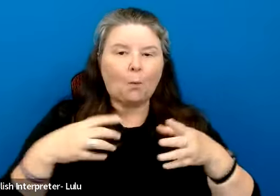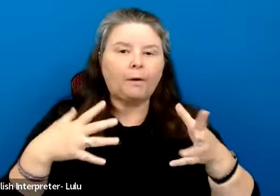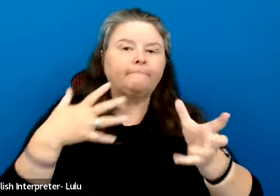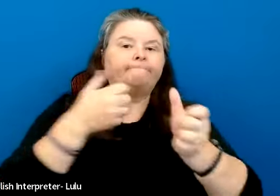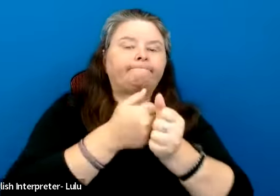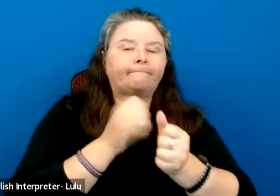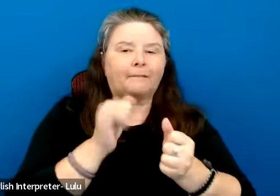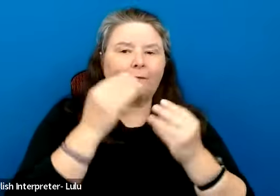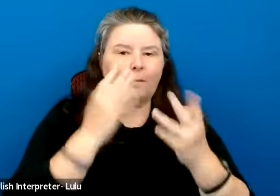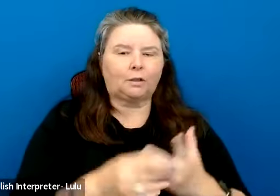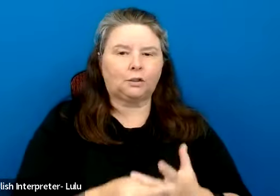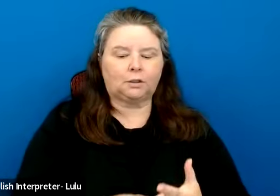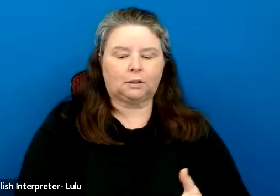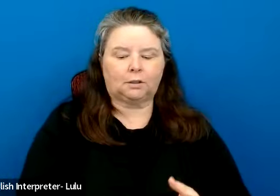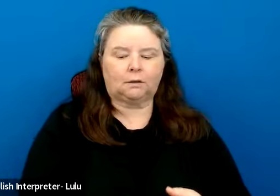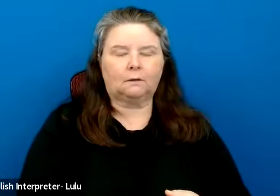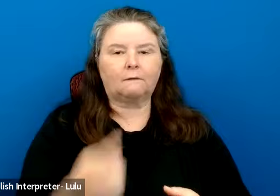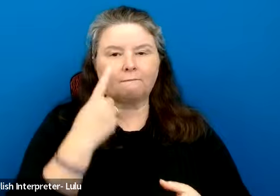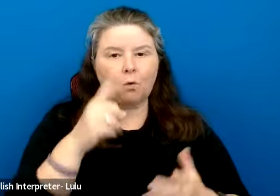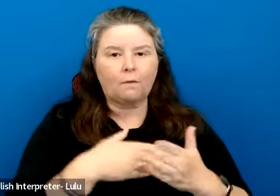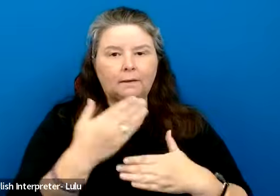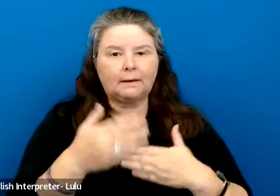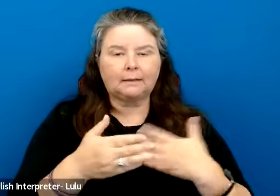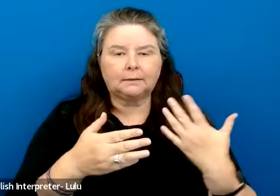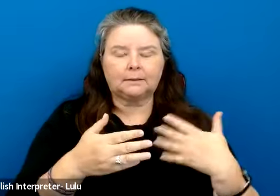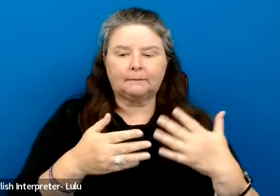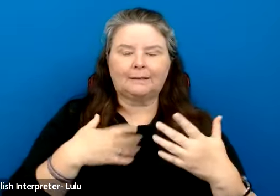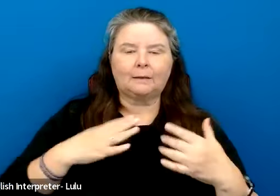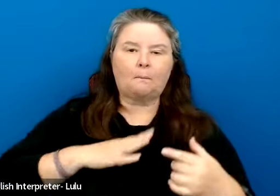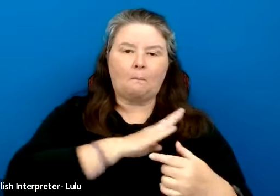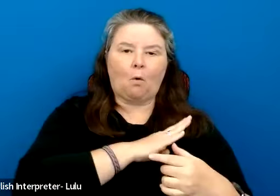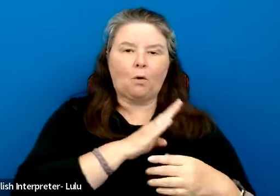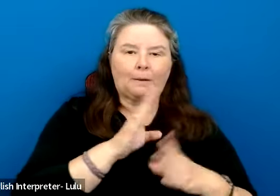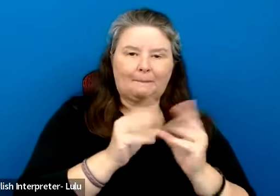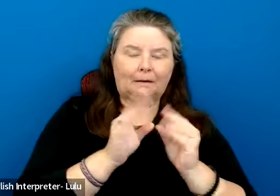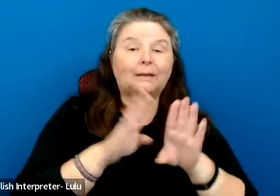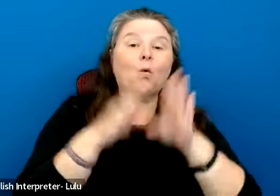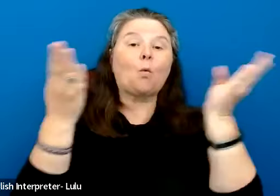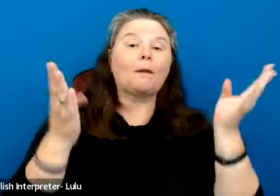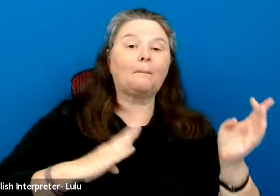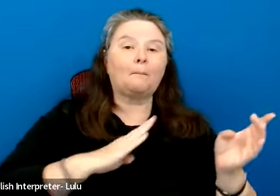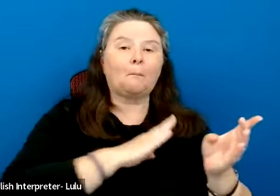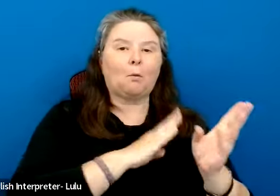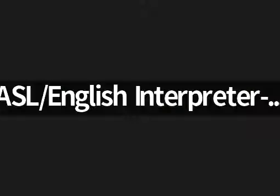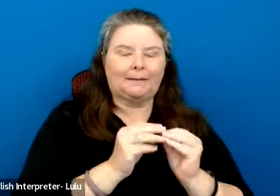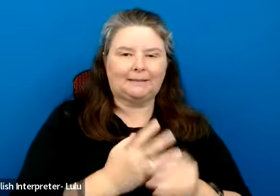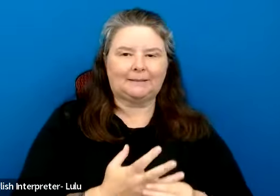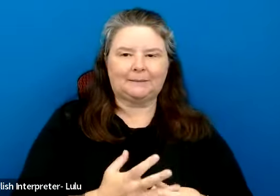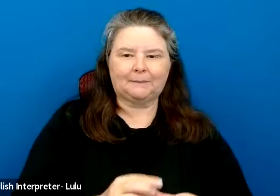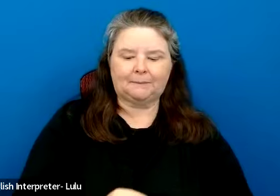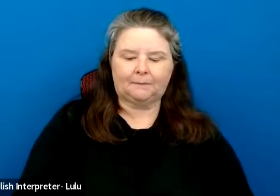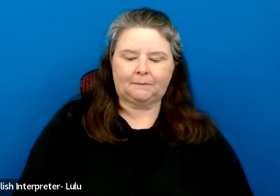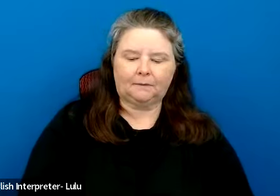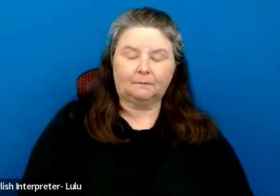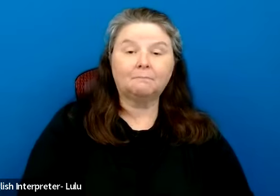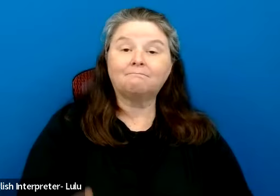numbers for the next board meeting, for the next open board meeting. Cool. Thank you,